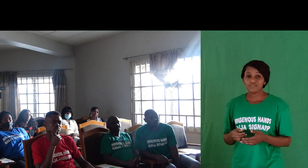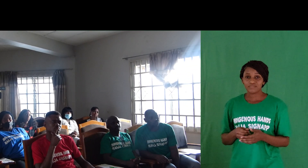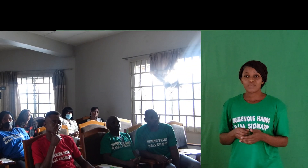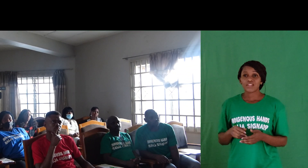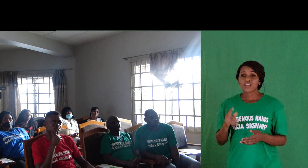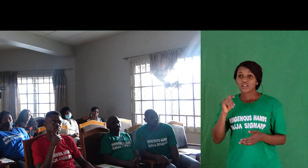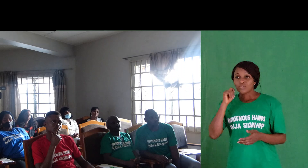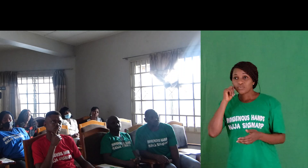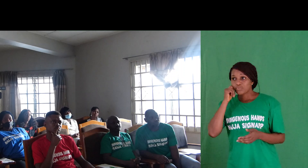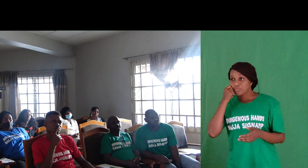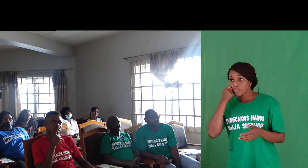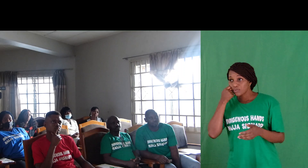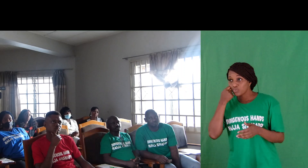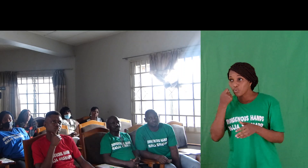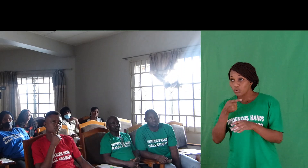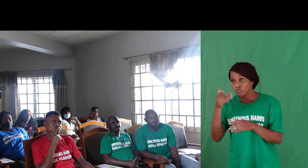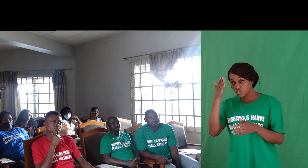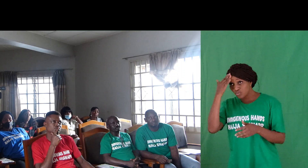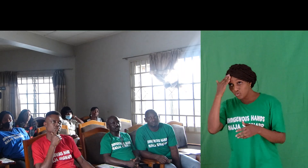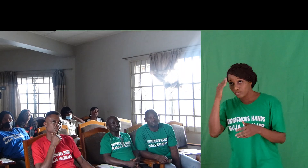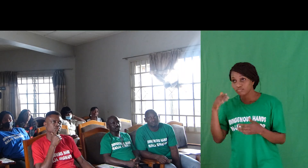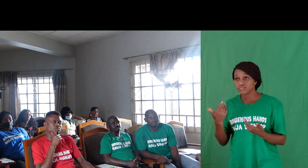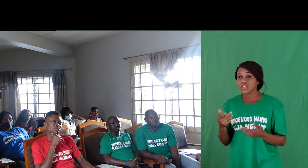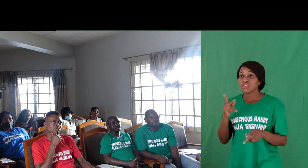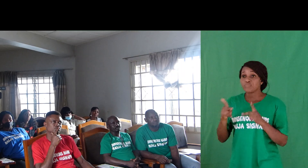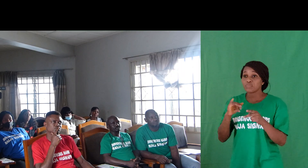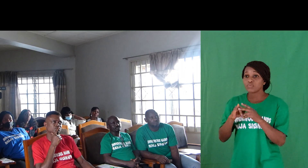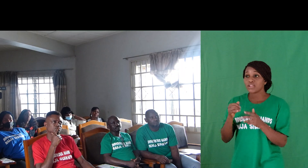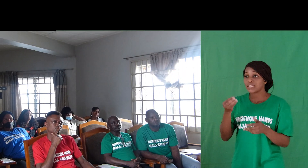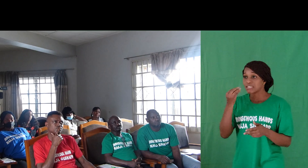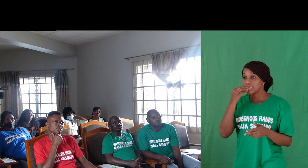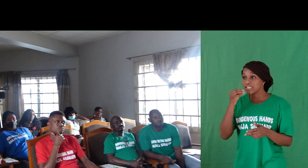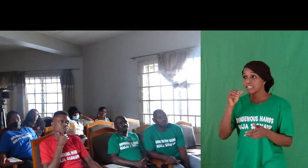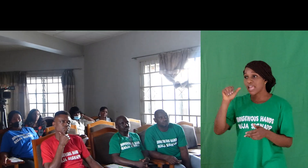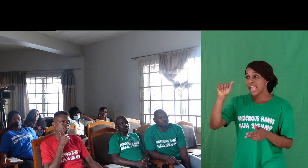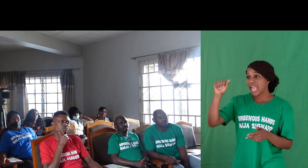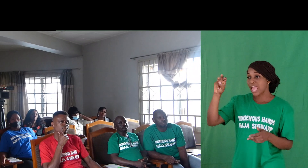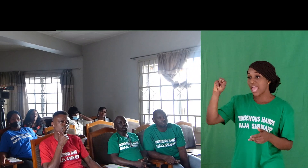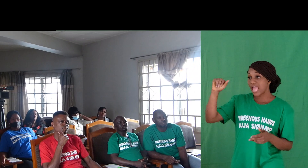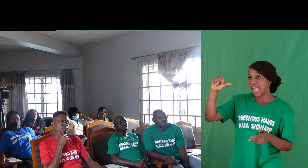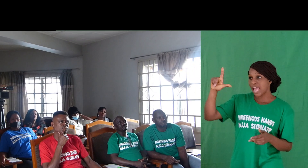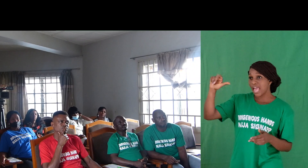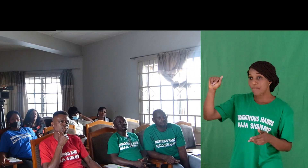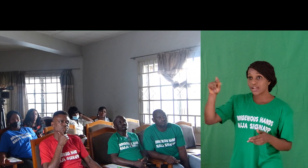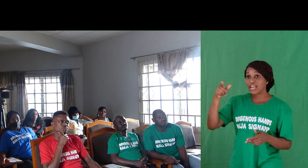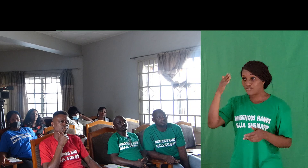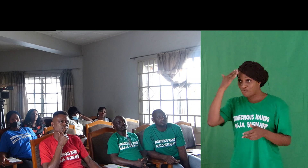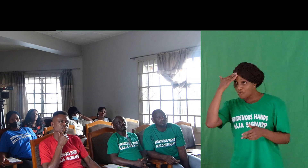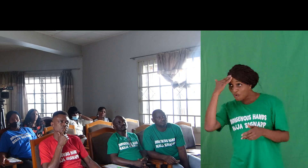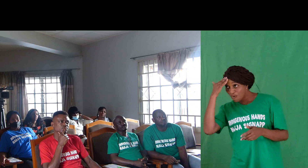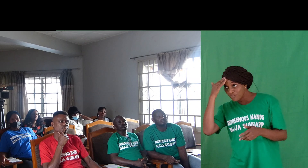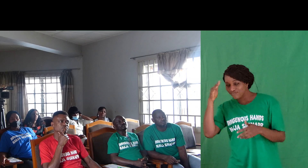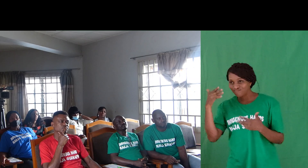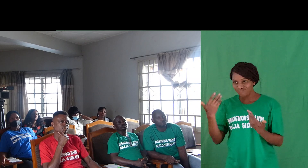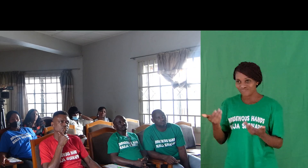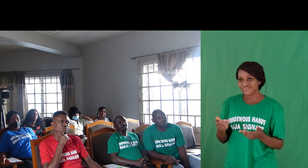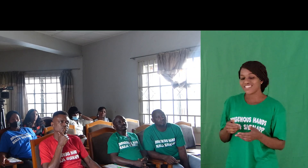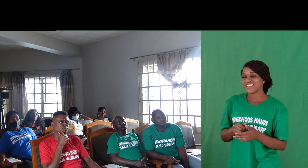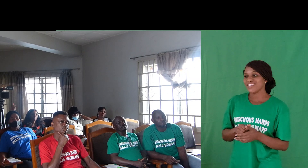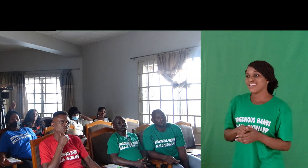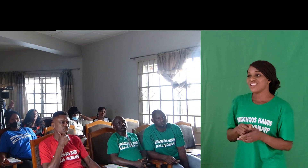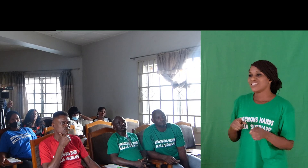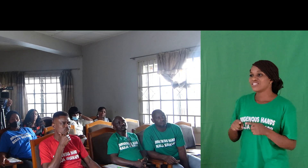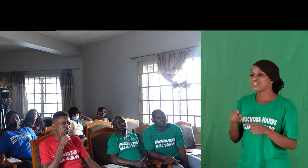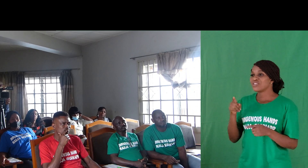which would they chop amala, we know which would they chop amala, not be so. If we talk about kola nuts, which would they use kola nut make